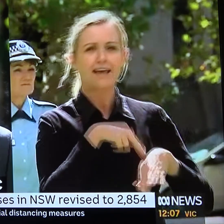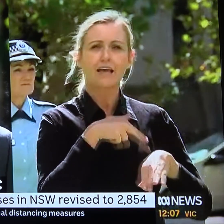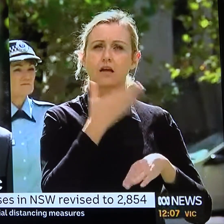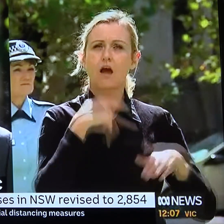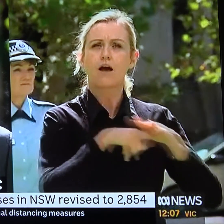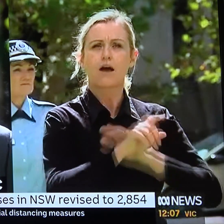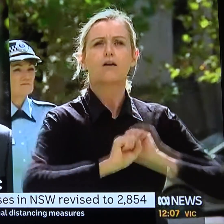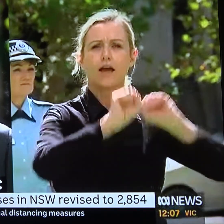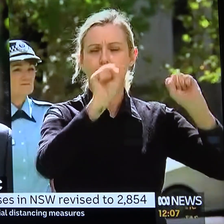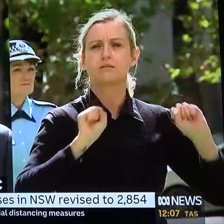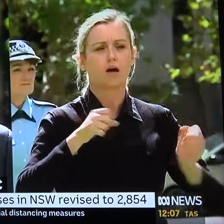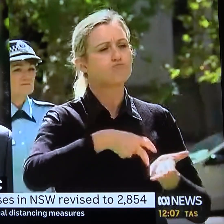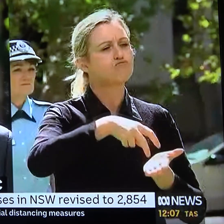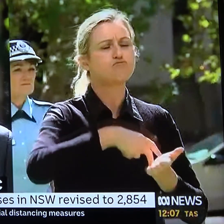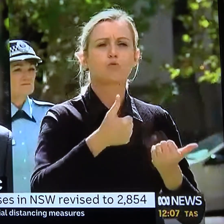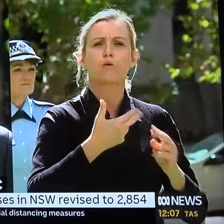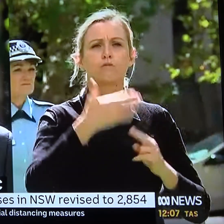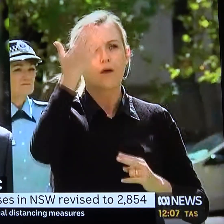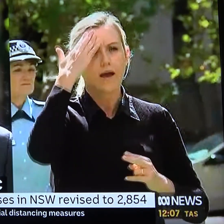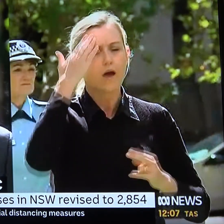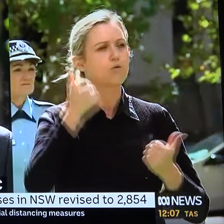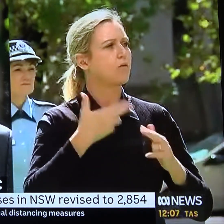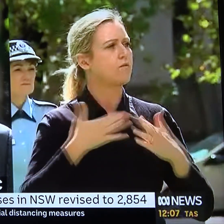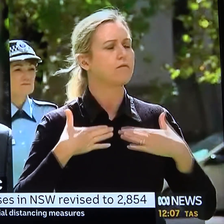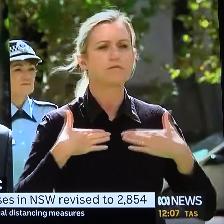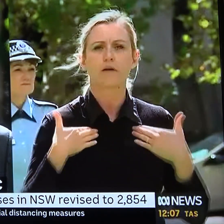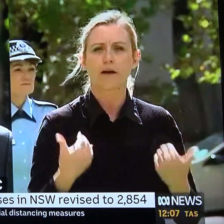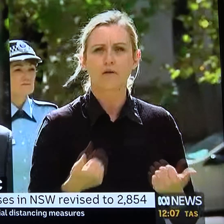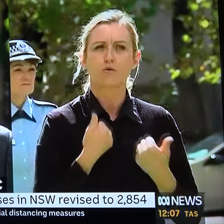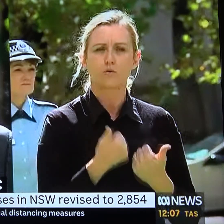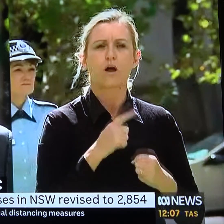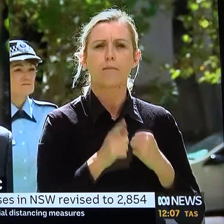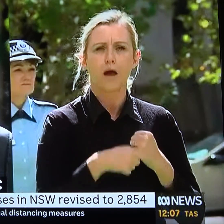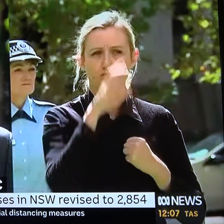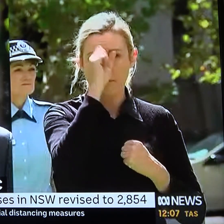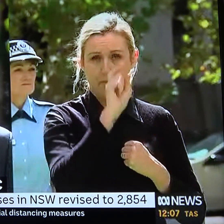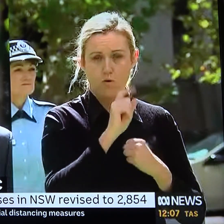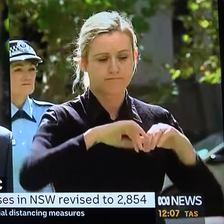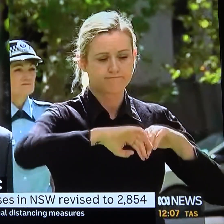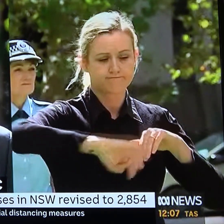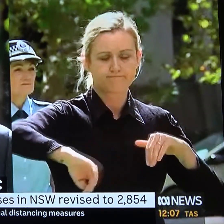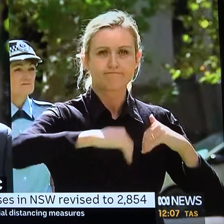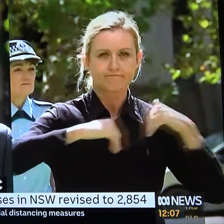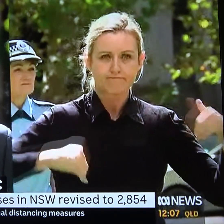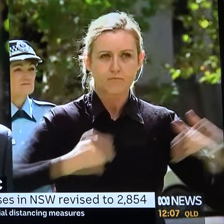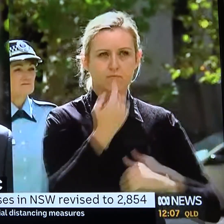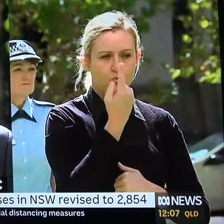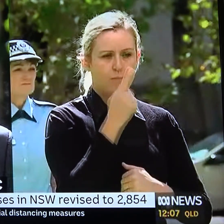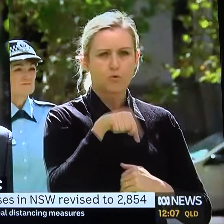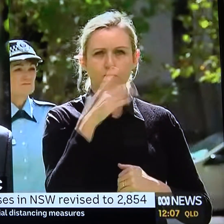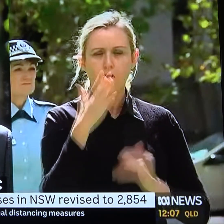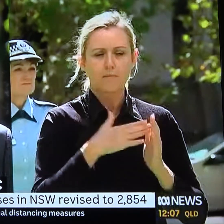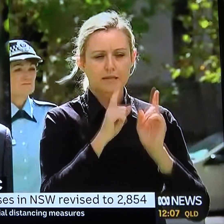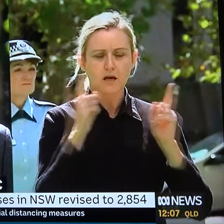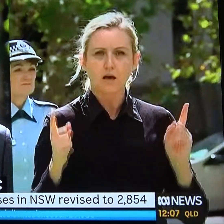in some areas where the propensity has been for you to, or for people to gather in greater numbers where social distancing couldn't be